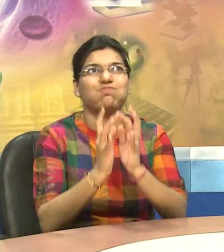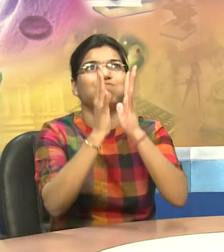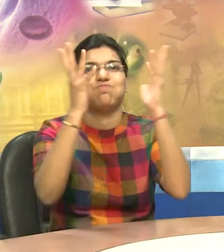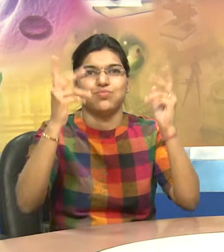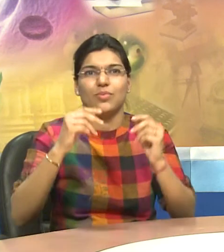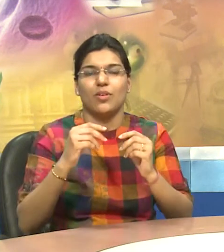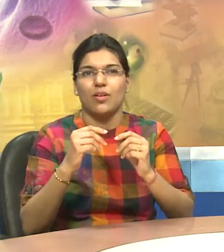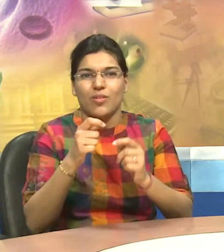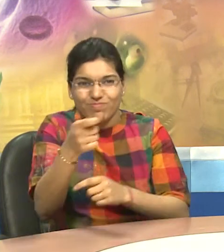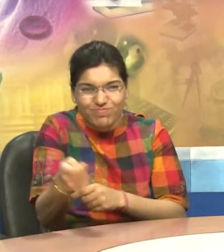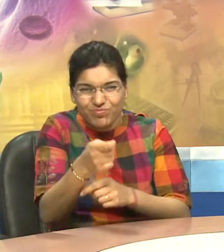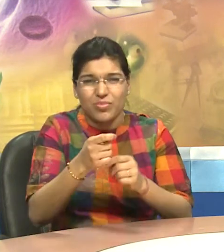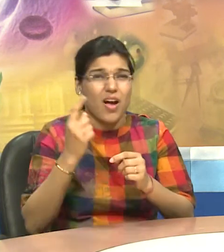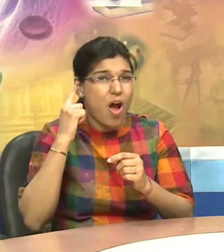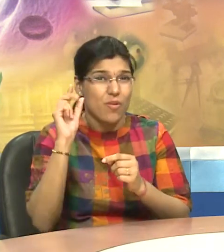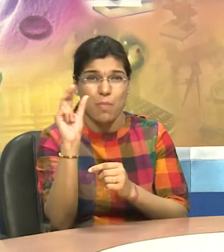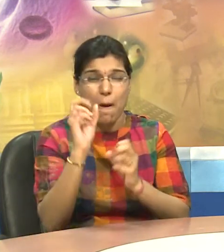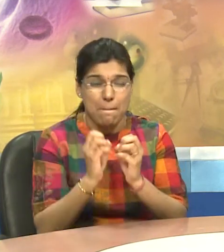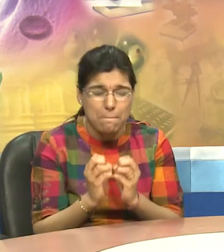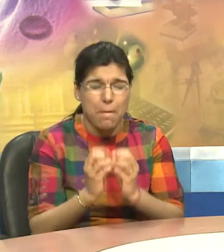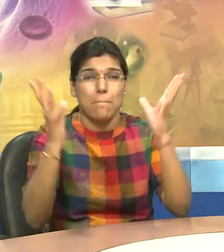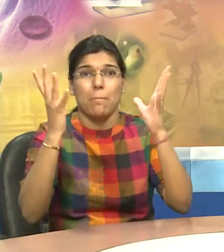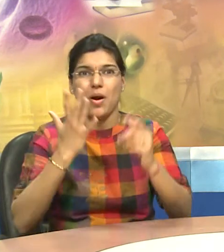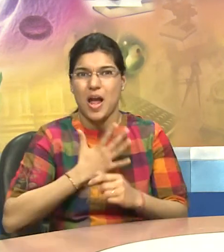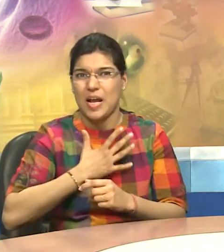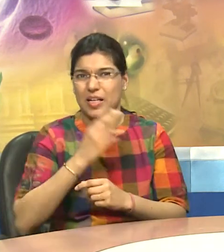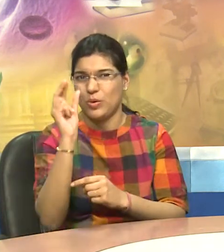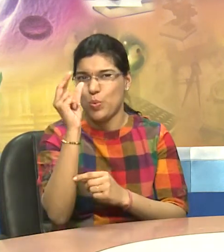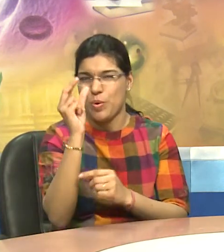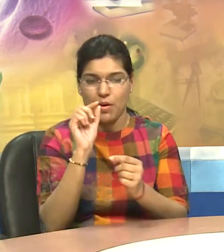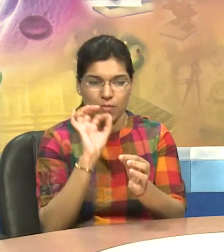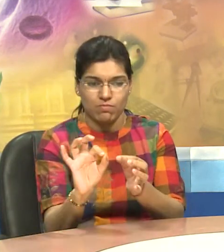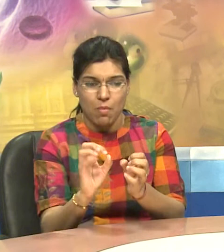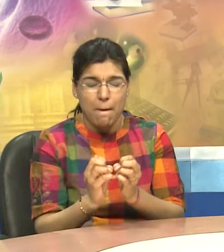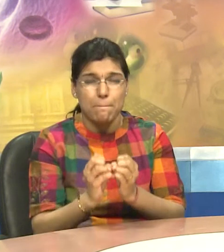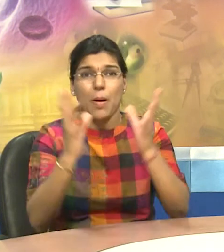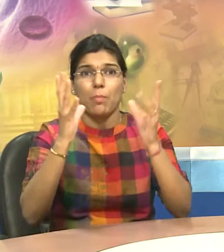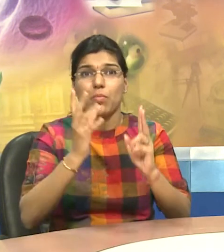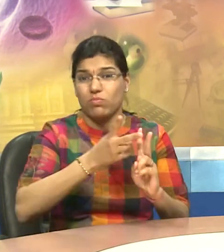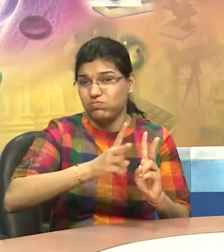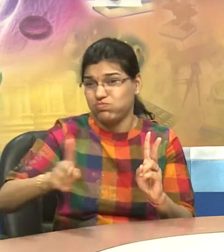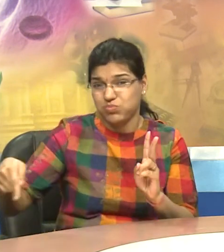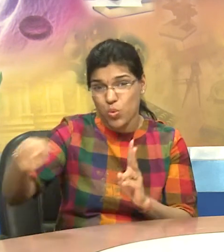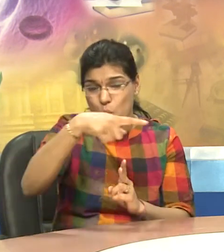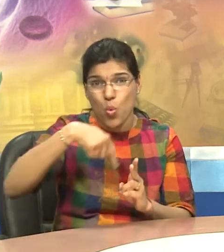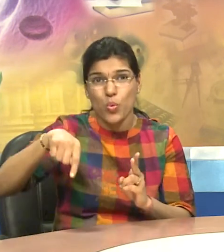explode crackers on Diwali. That sound is create a great